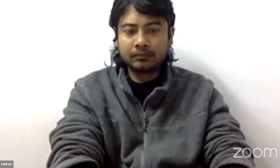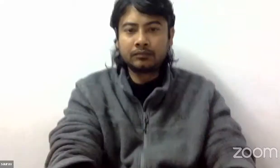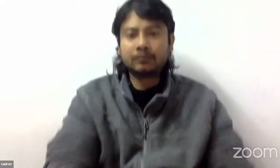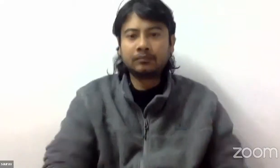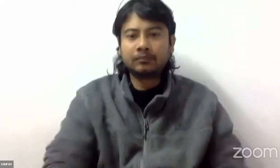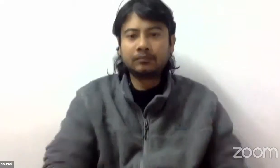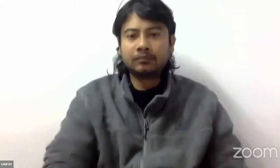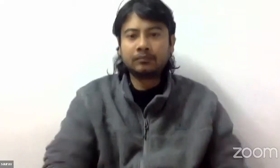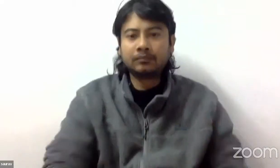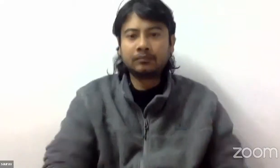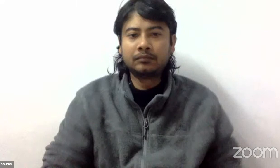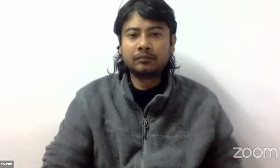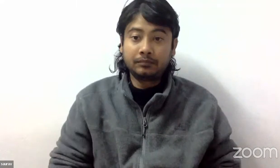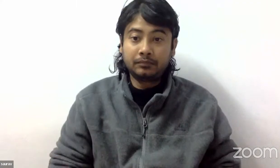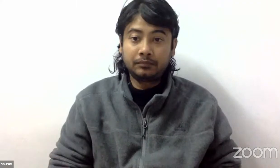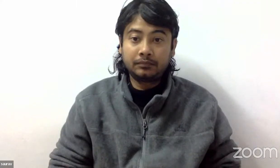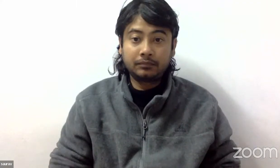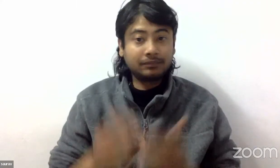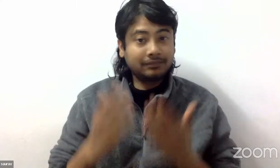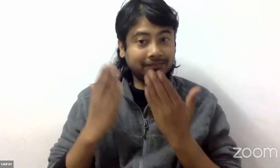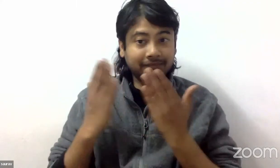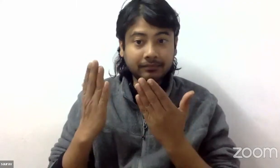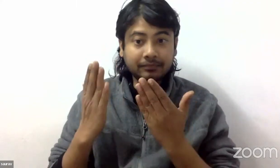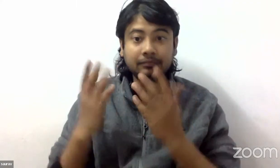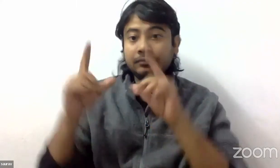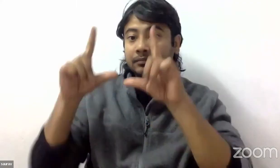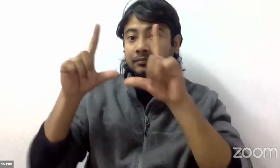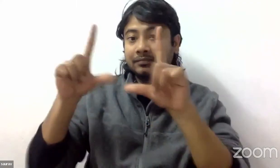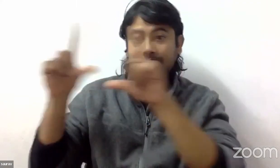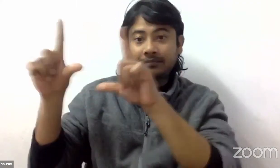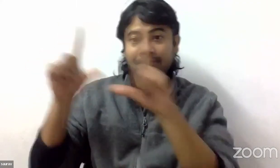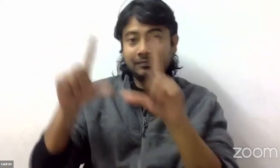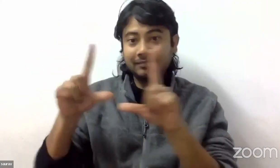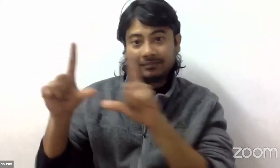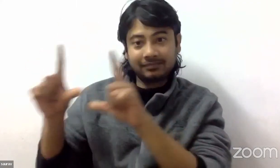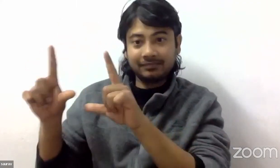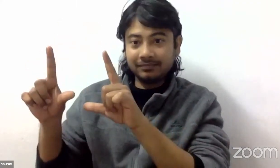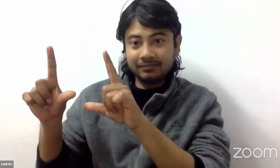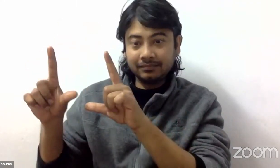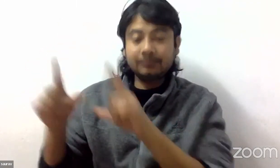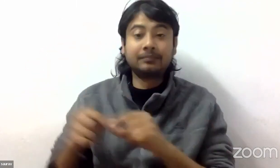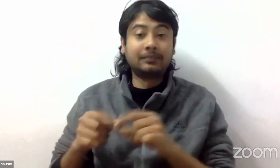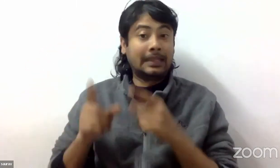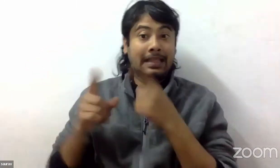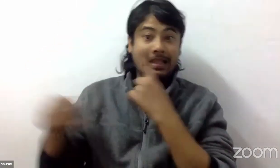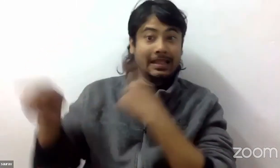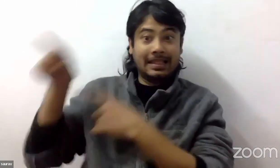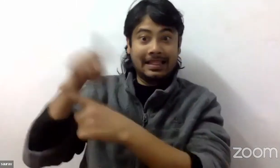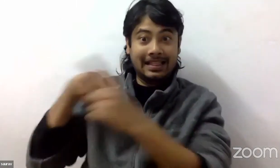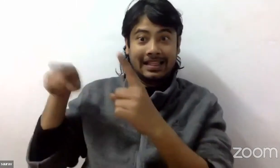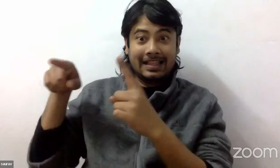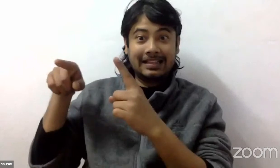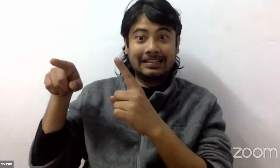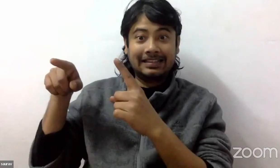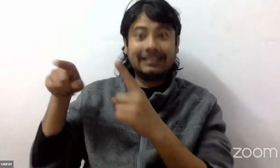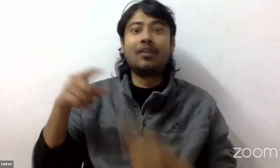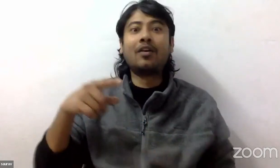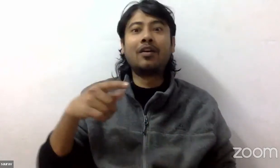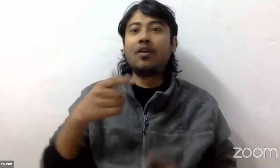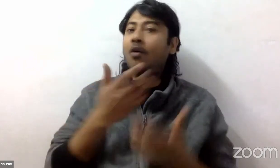So now let us come to the part which is eagerly awaited by most of the people, because many of us do not know what to eat and